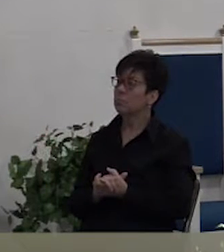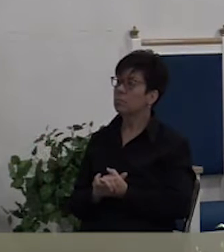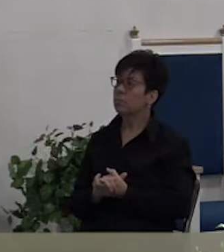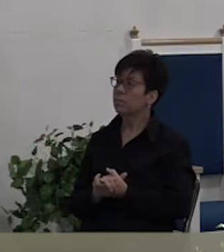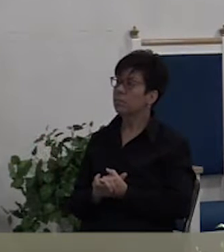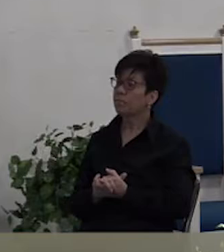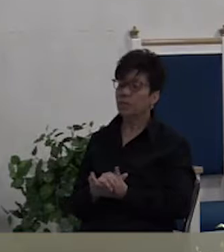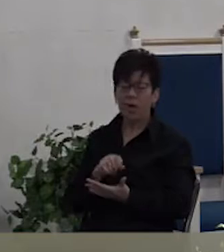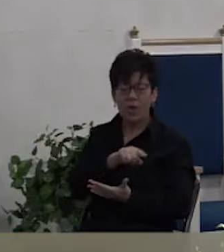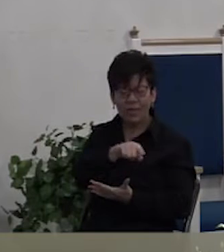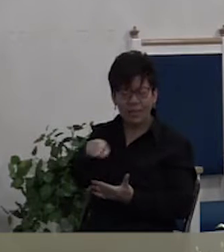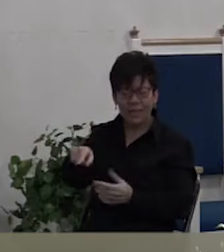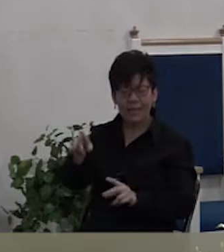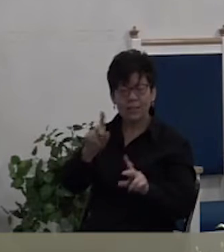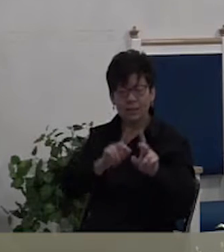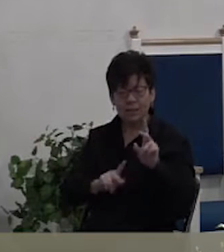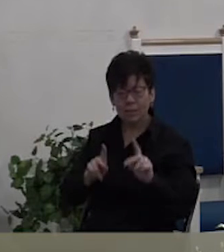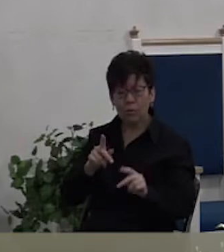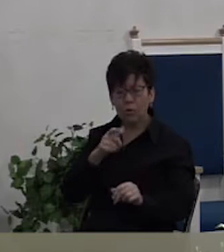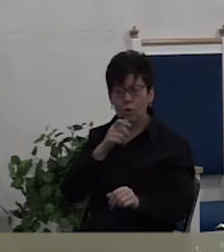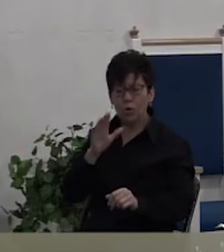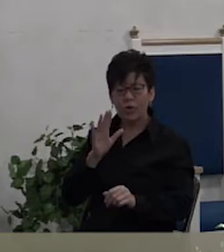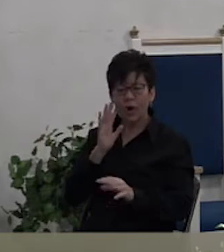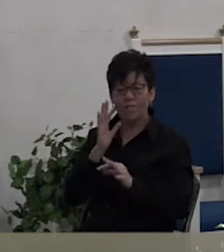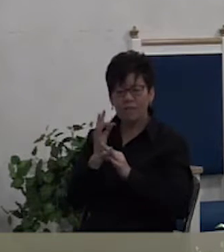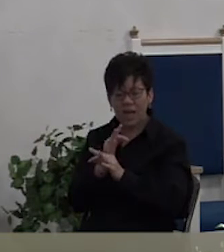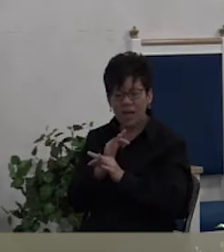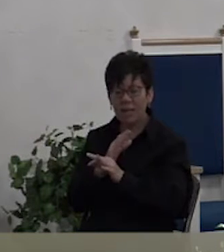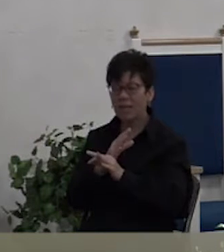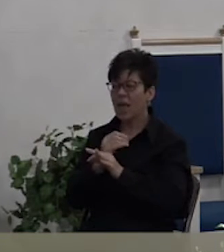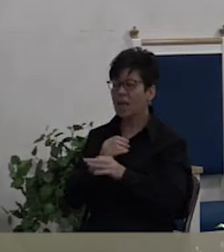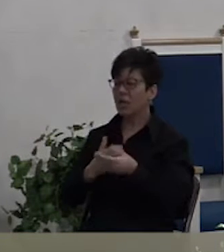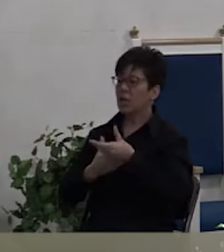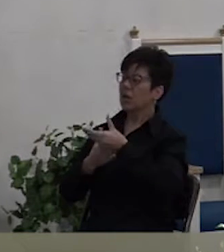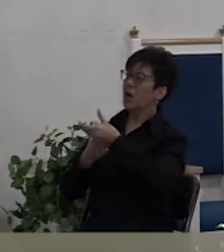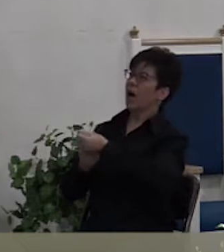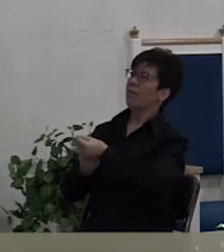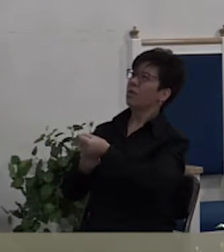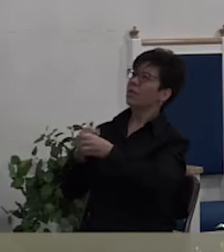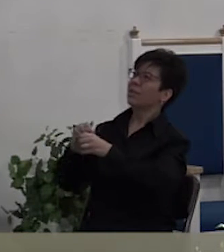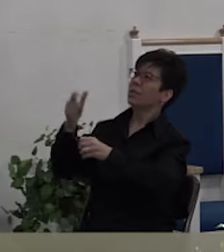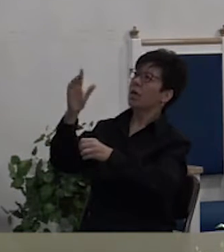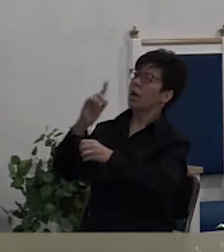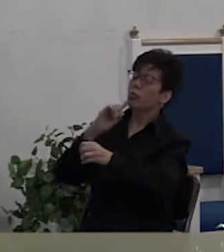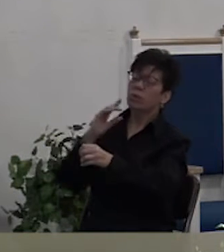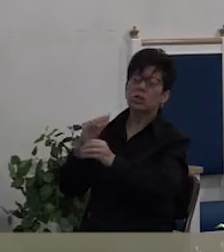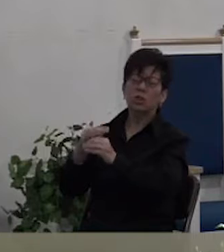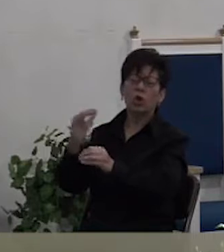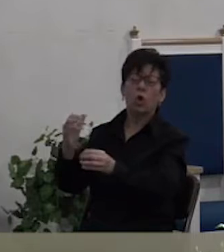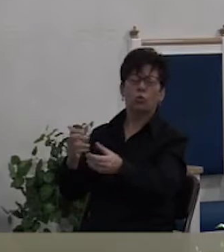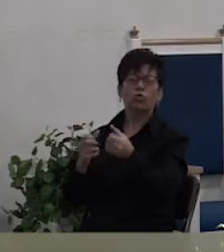These are people whose faith and confidence in God was so strong